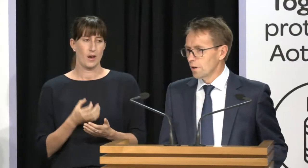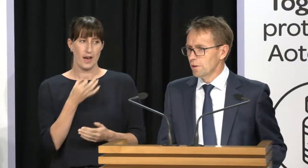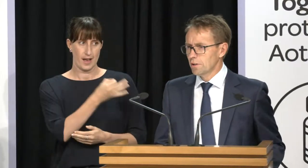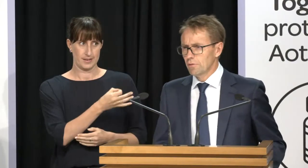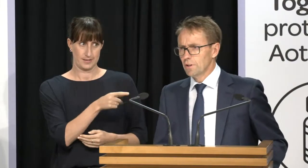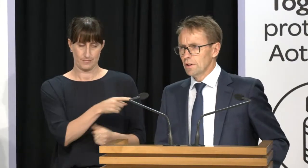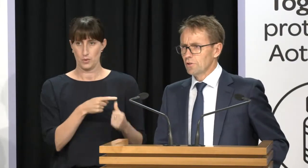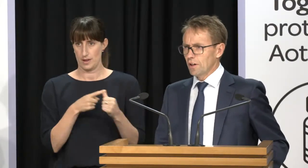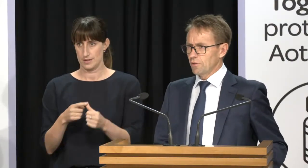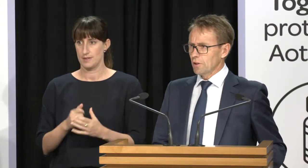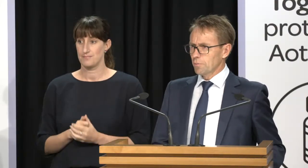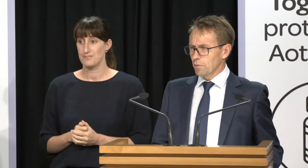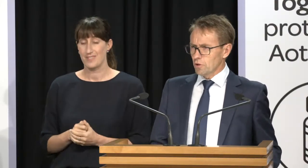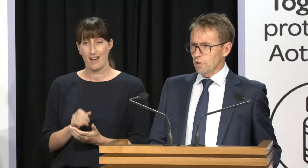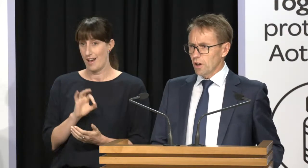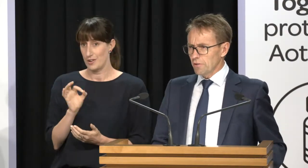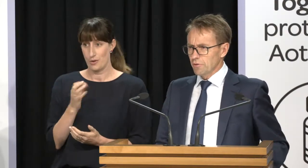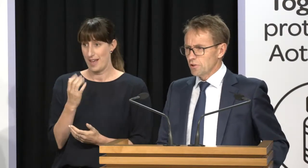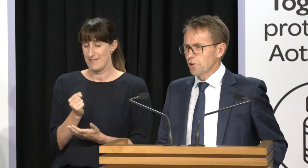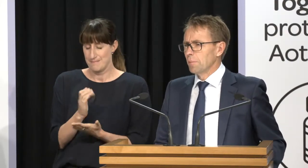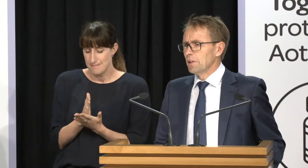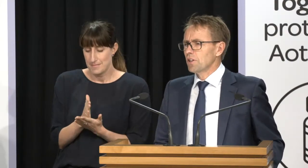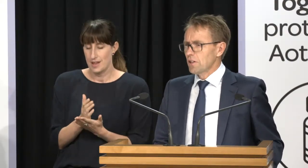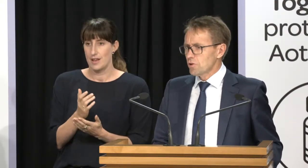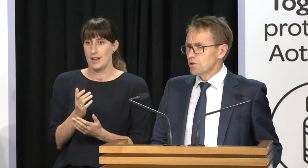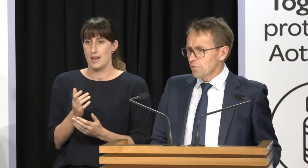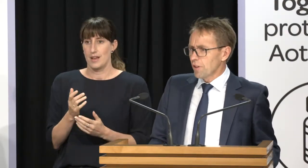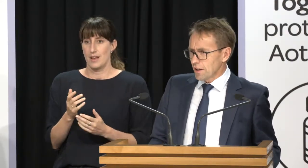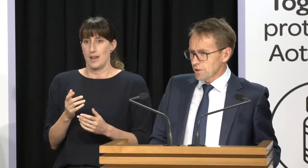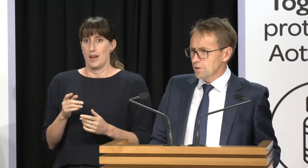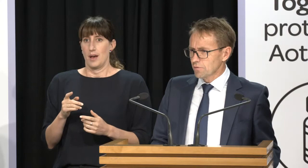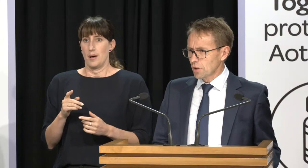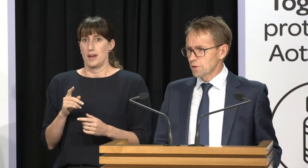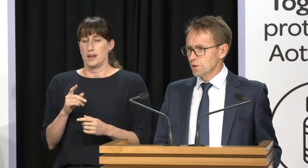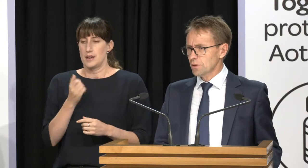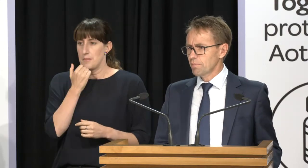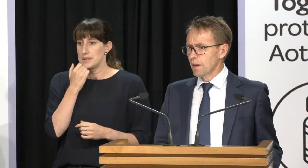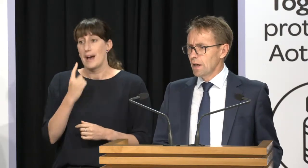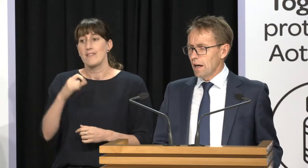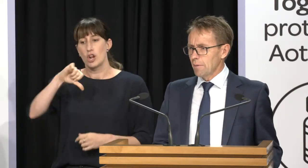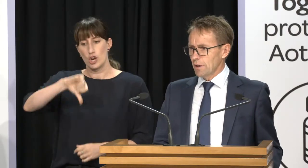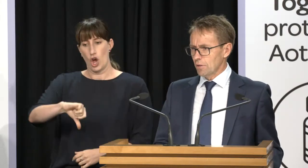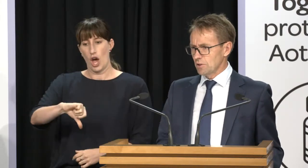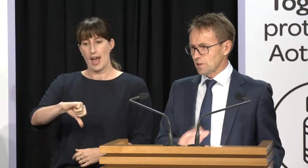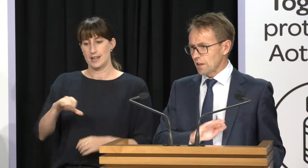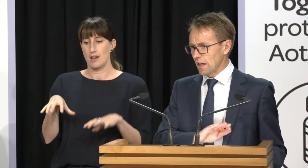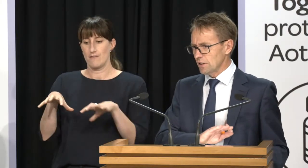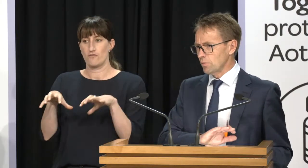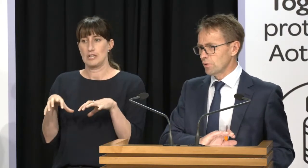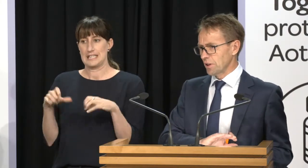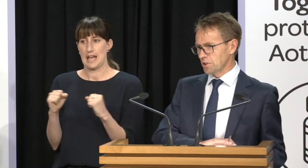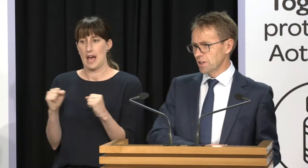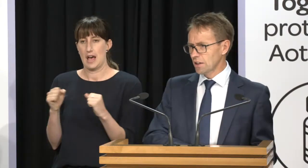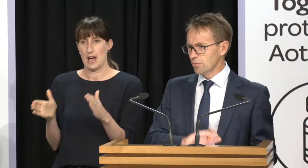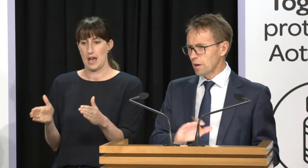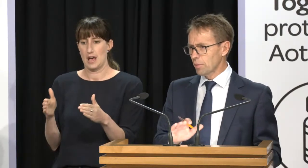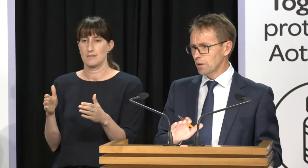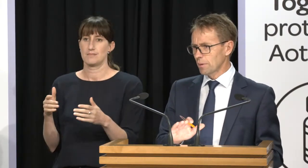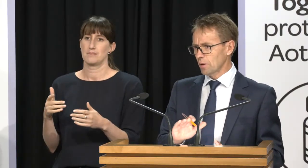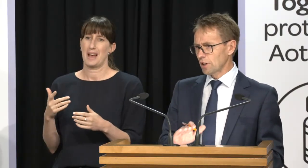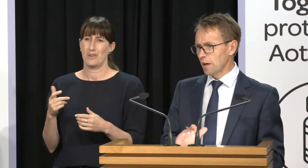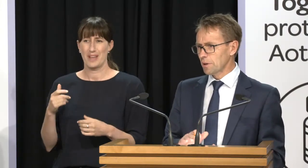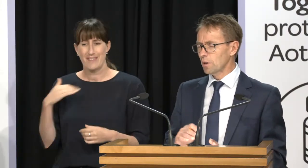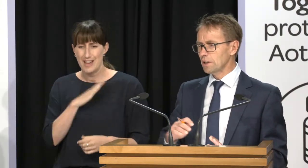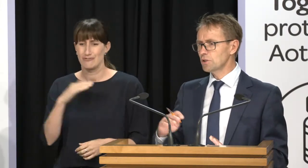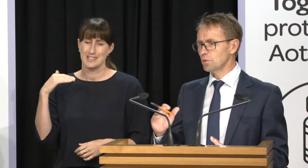capacity. So I don't have the exact figures, but we've got the 9 freezers. I mean, it's hundreds of thousands of doses. And obviously, as things start to ramp